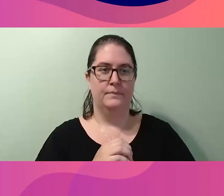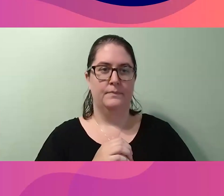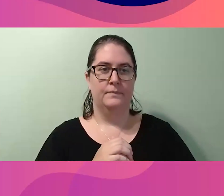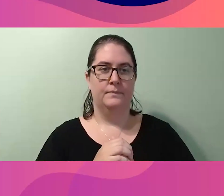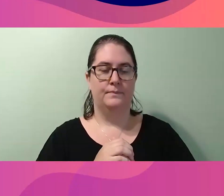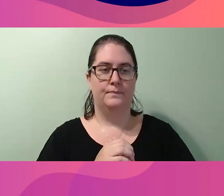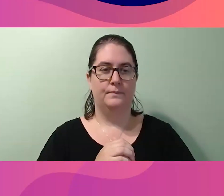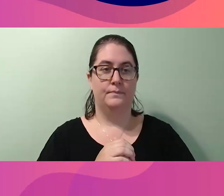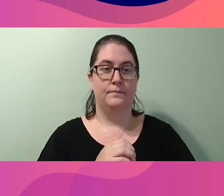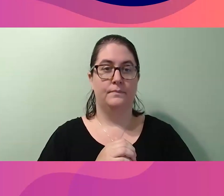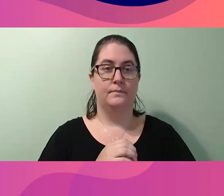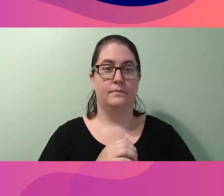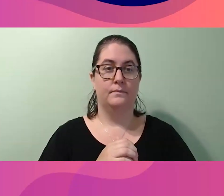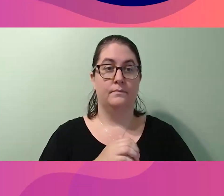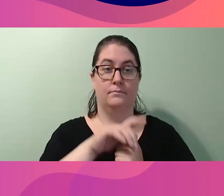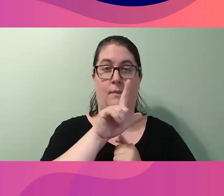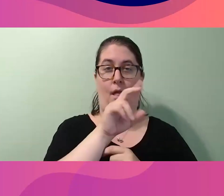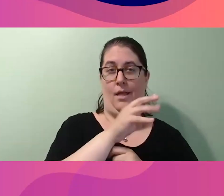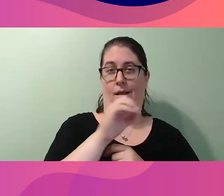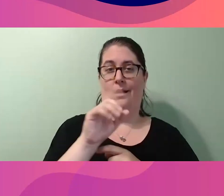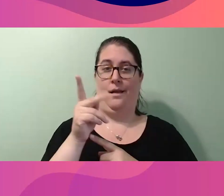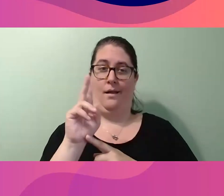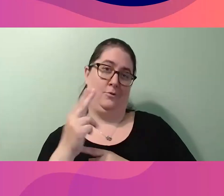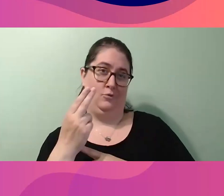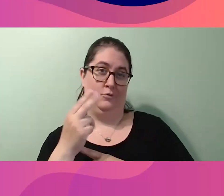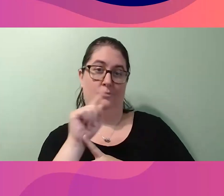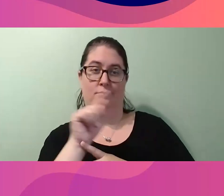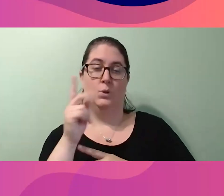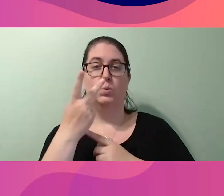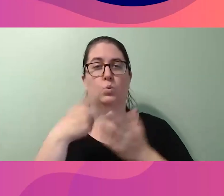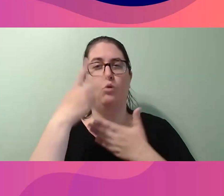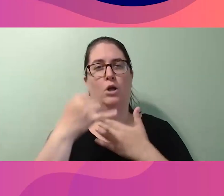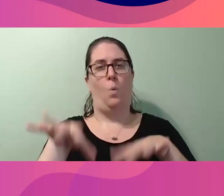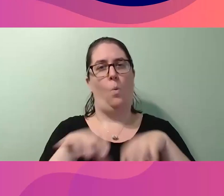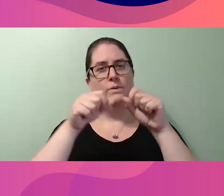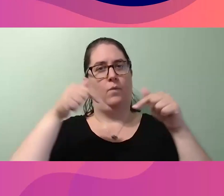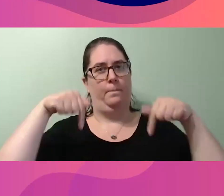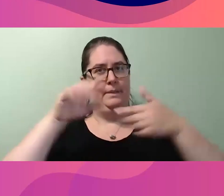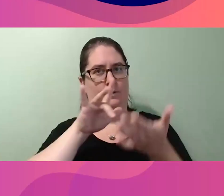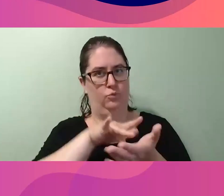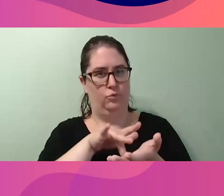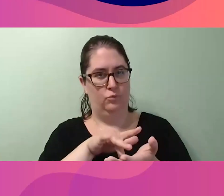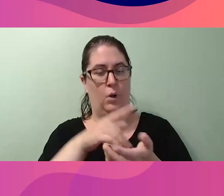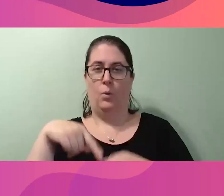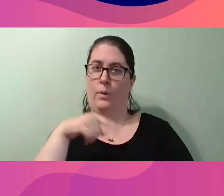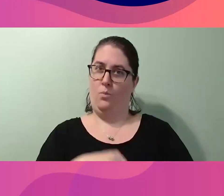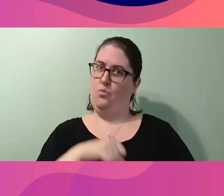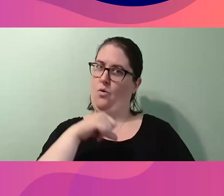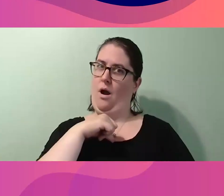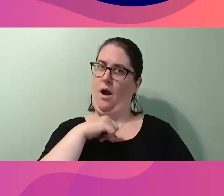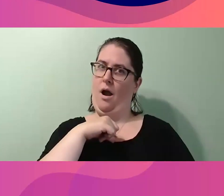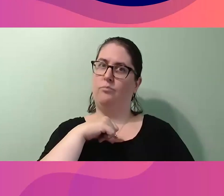The Learning Network and Knowledge Hub are two projects hosted by the Center, and they are proud, and we are proud,